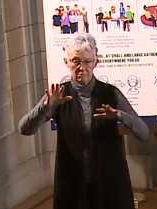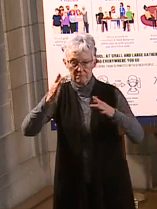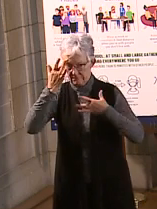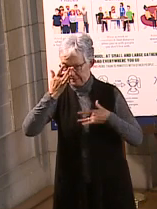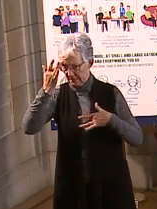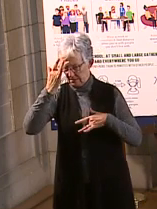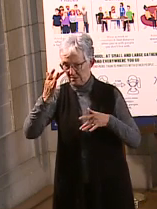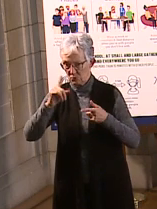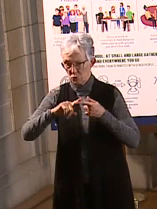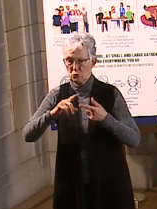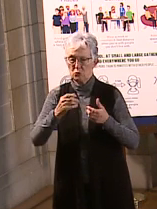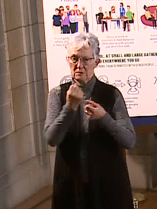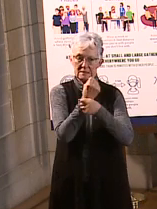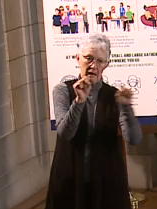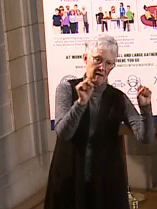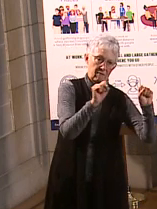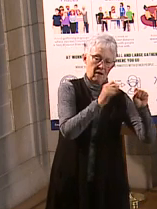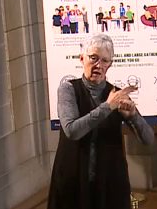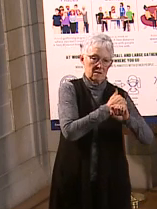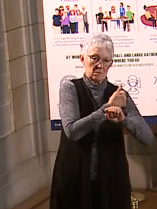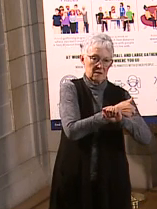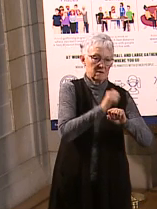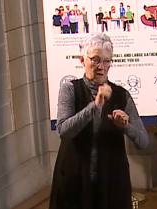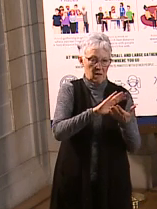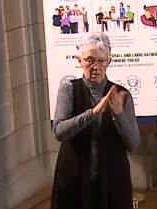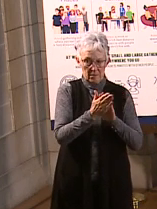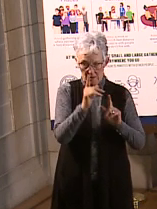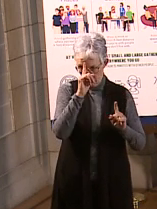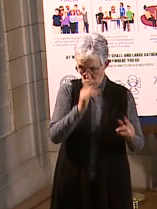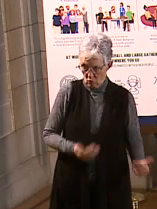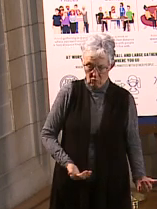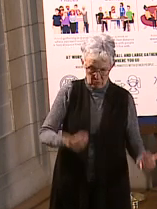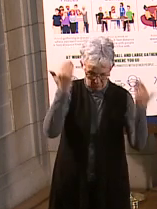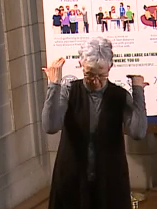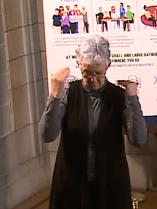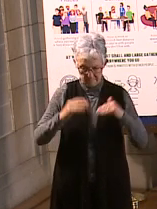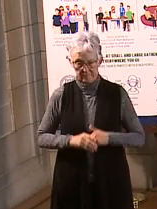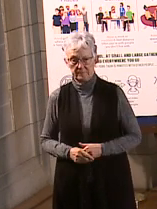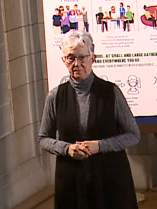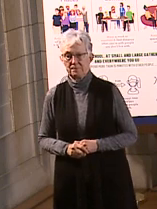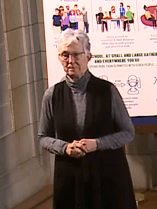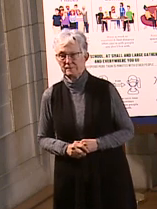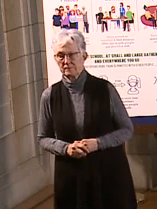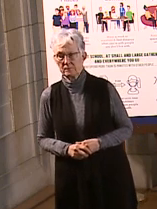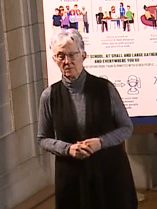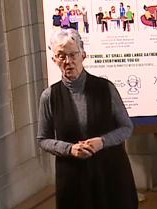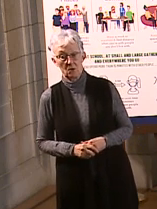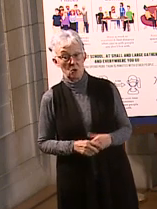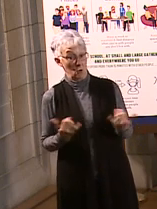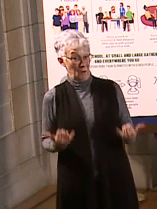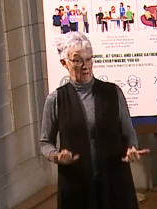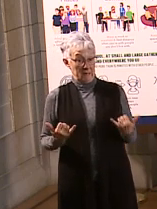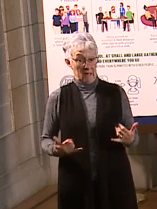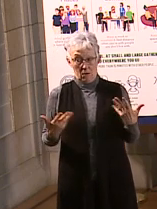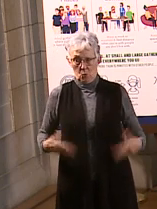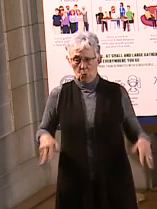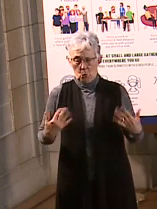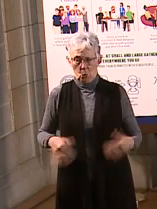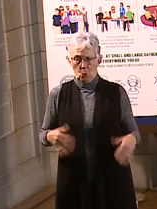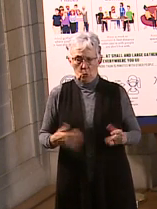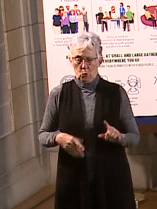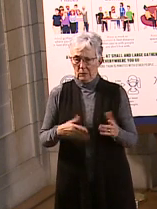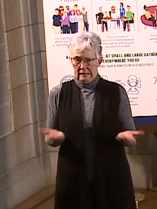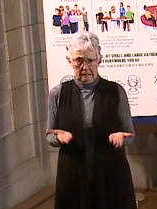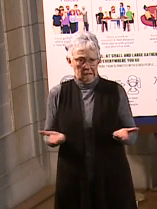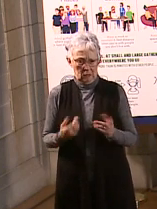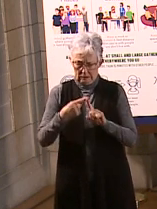capacity. Obviously, also one of the things we're experiencing right now is extreme cold. So we want people to take precautions, make sure